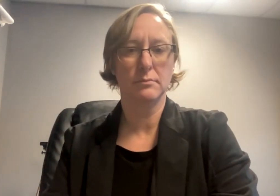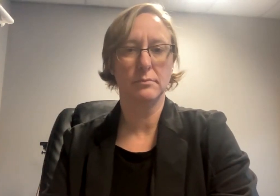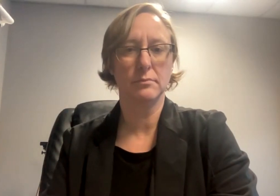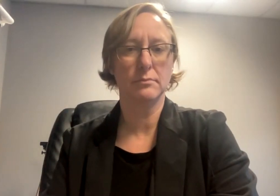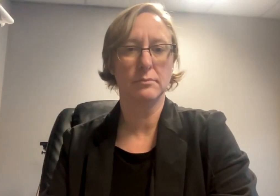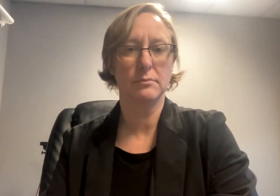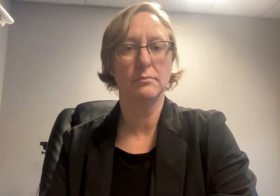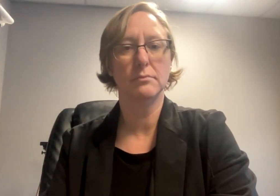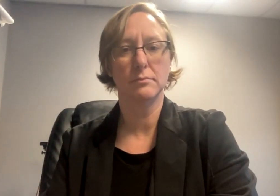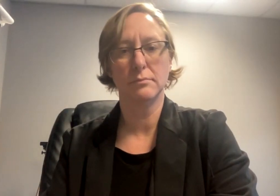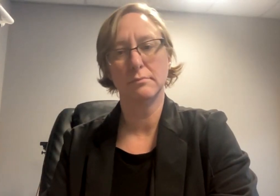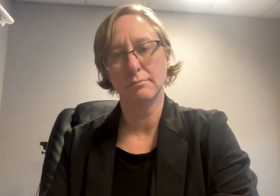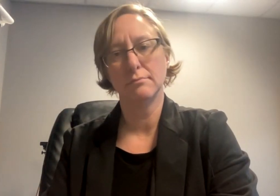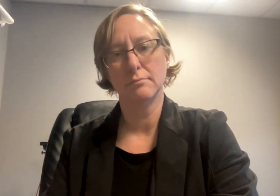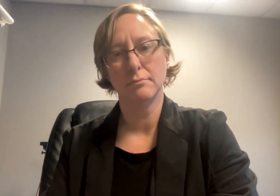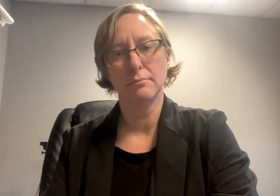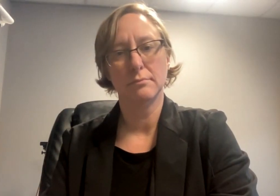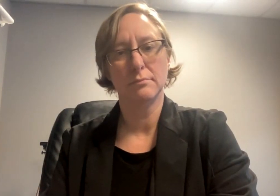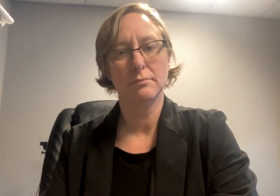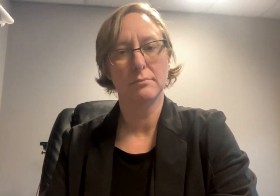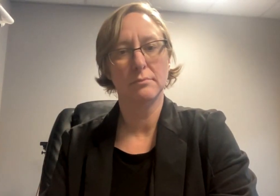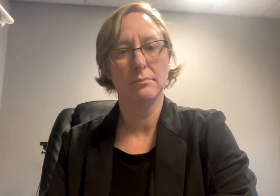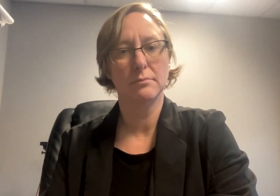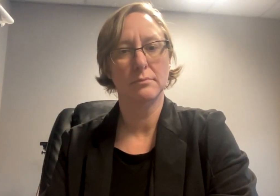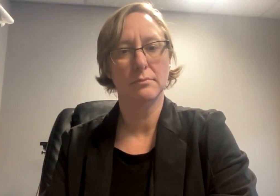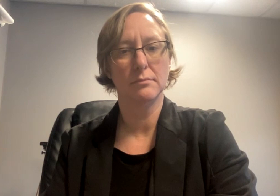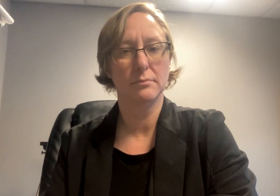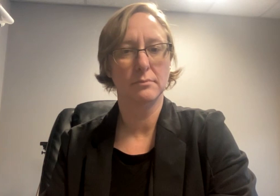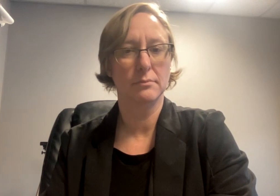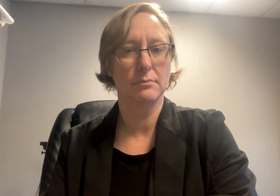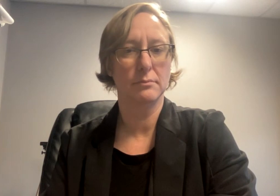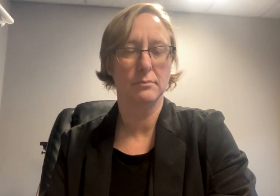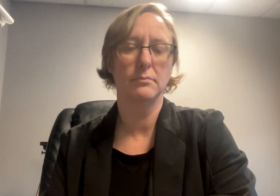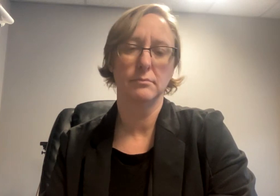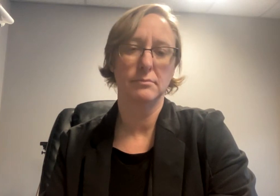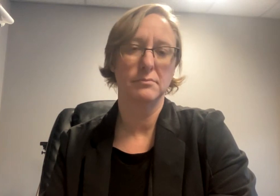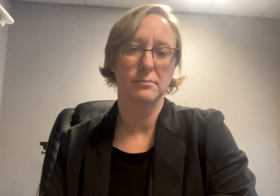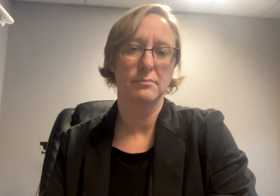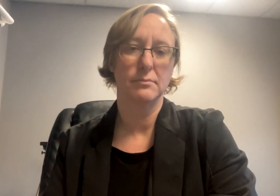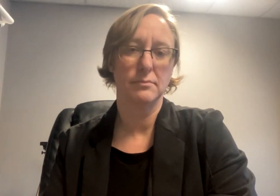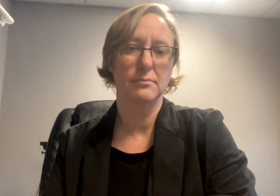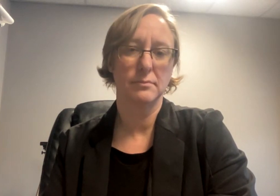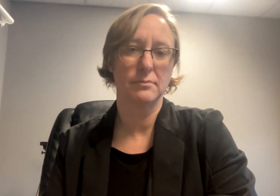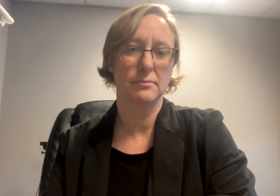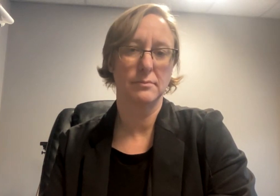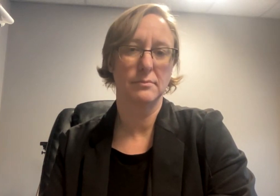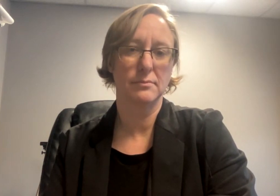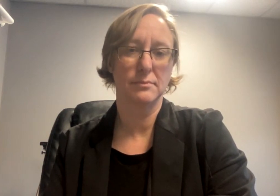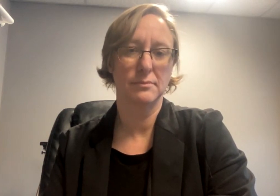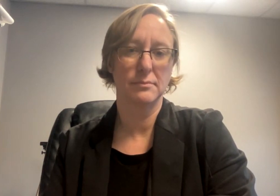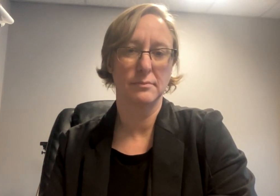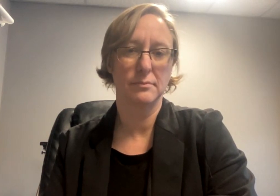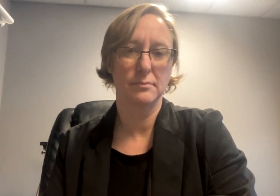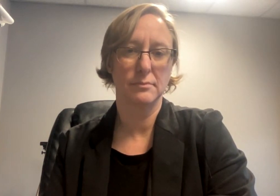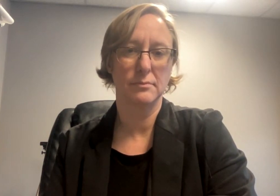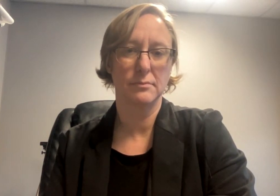Registry or licensure, wherever that may fall, can be good or bad, but it just depends on the design and how it is ran and how it